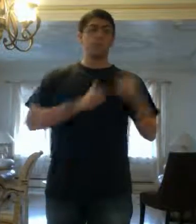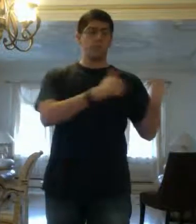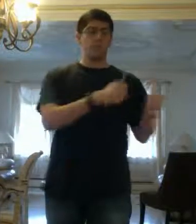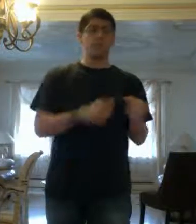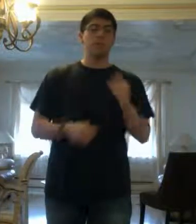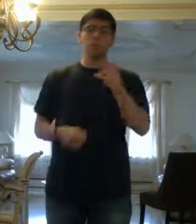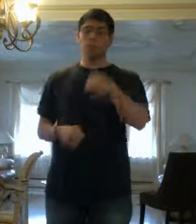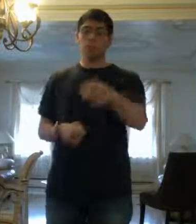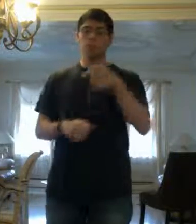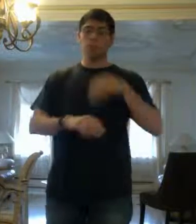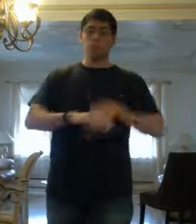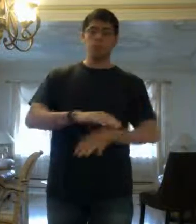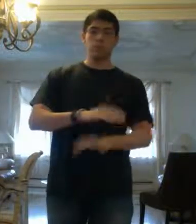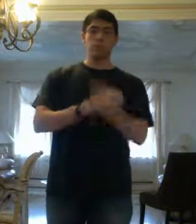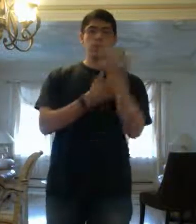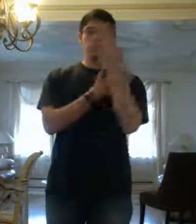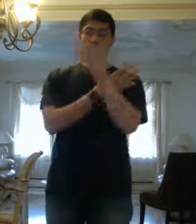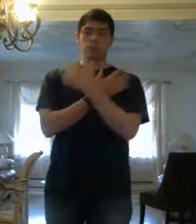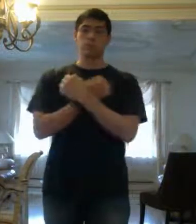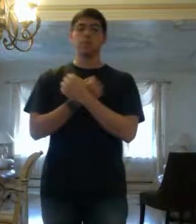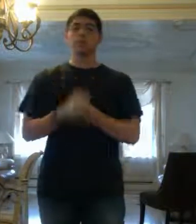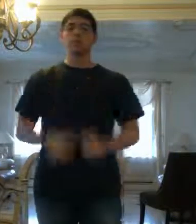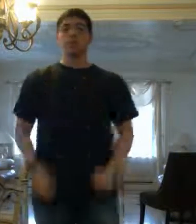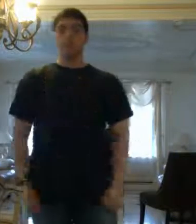follow you into the dark Then